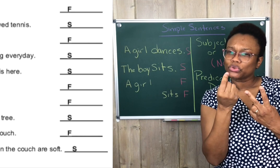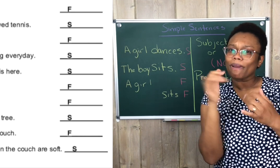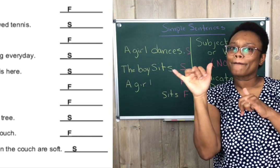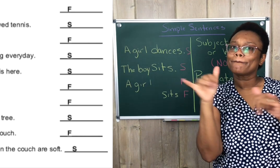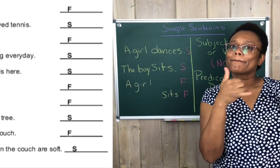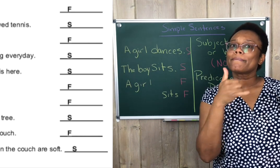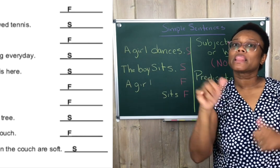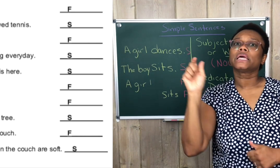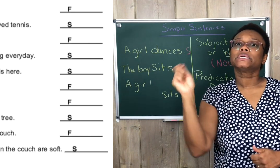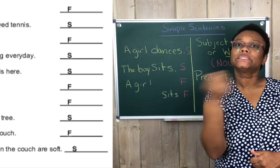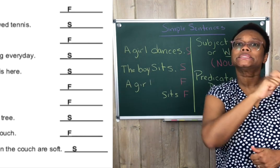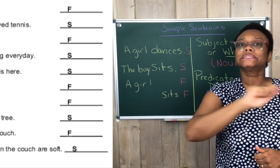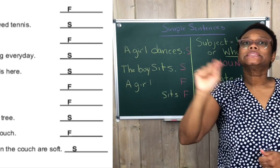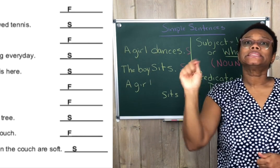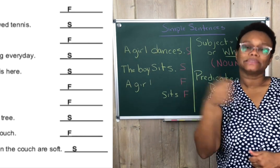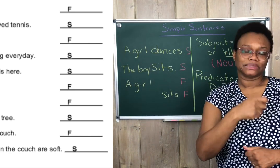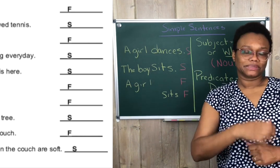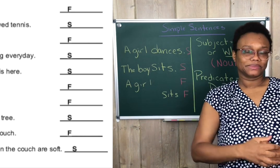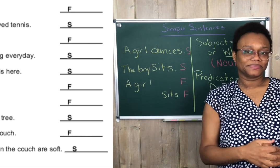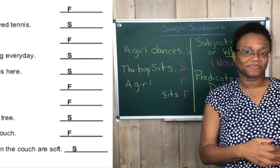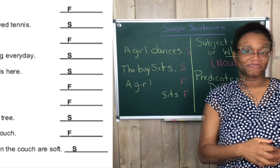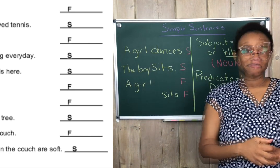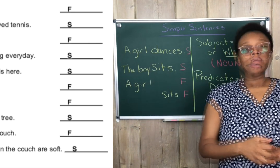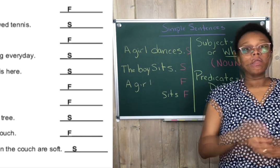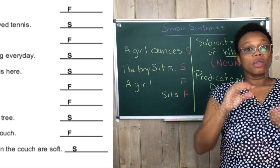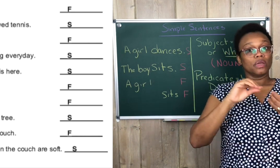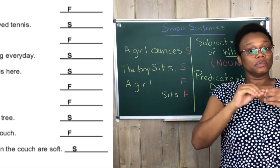are they doing? They played tennis.